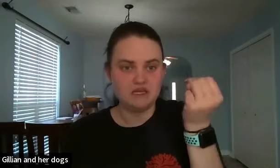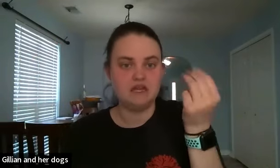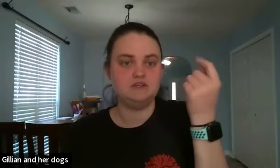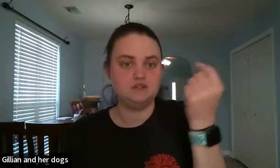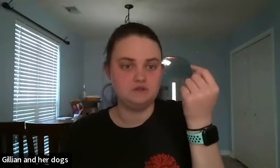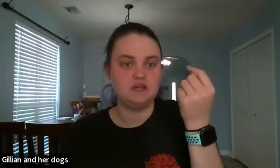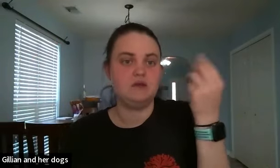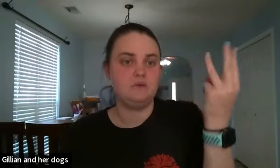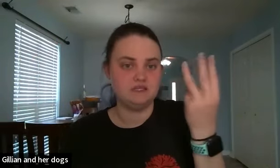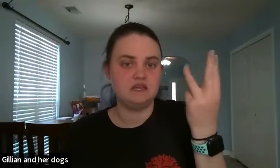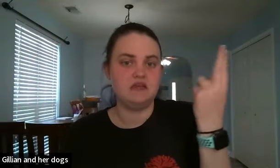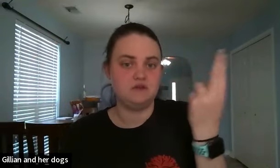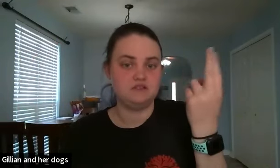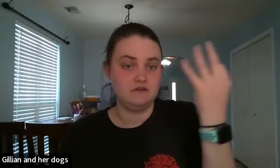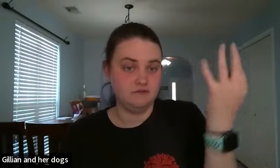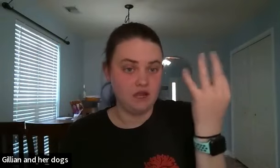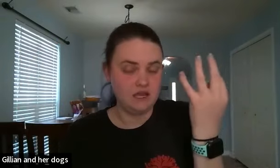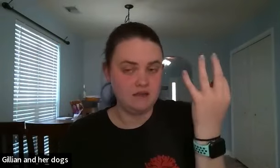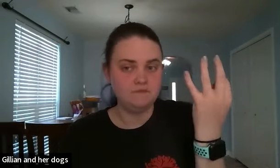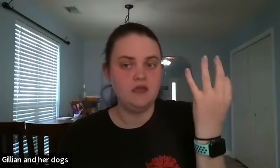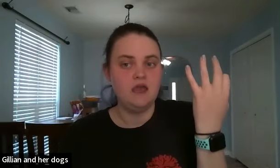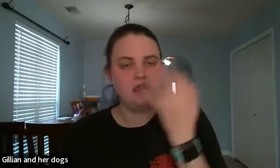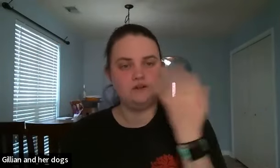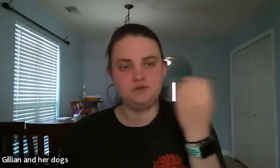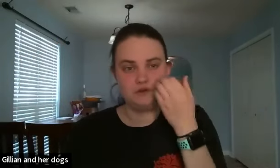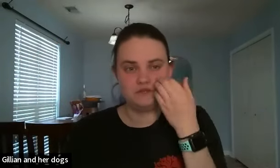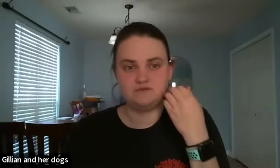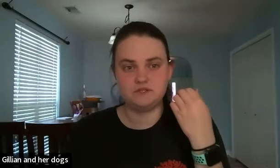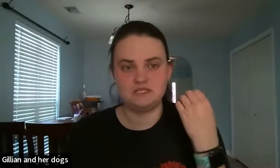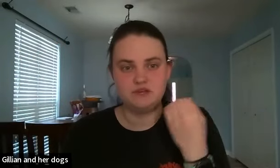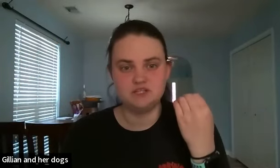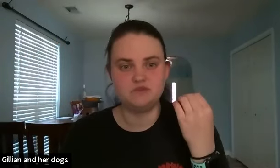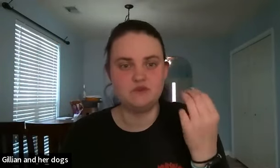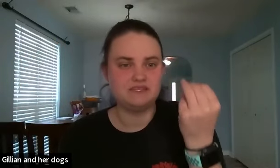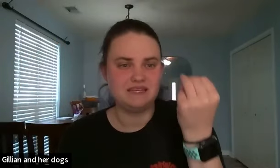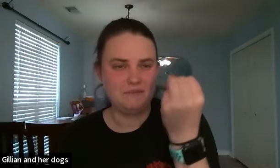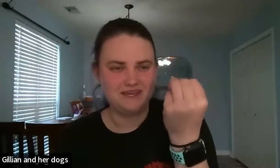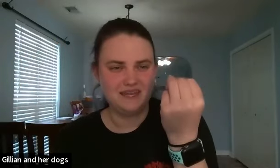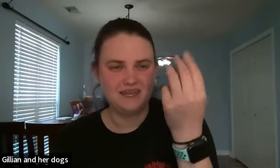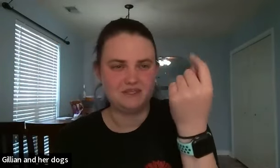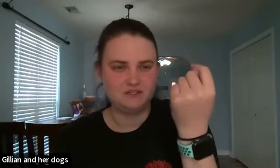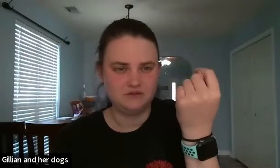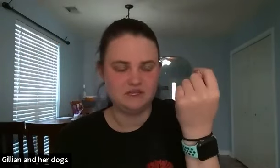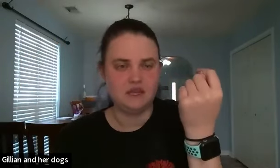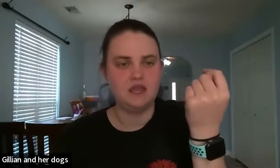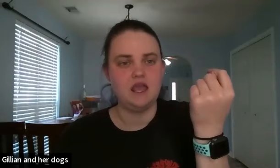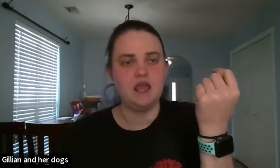Monday, Tuesday, Wednesday, Thursday, Friday, how do you know the difference, especially between the ones like Monday, Tuesday,